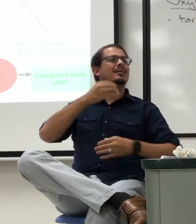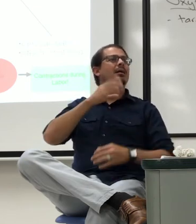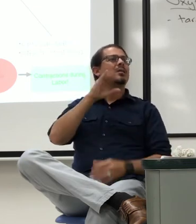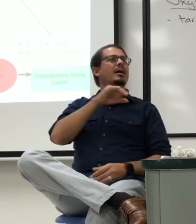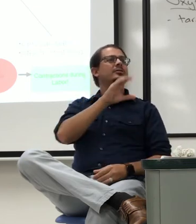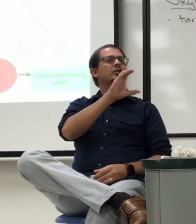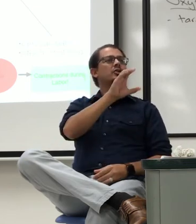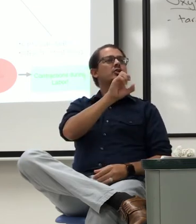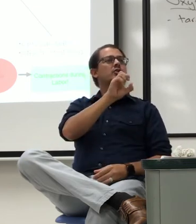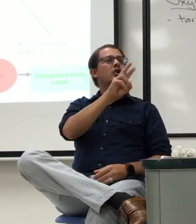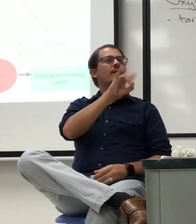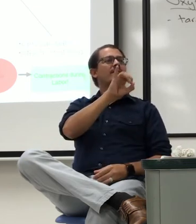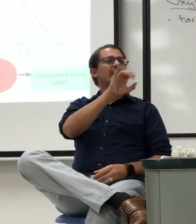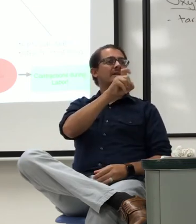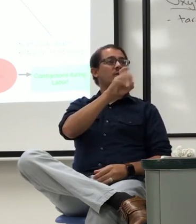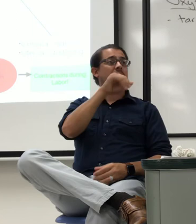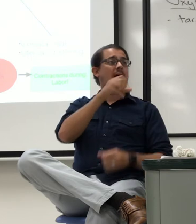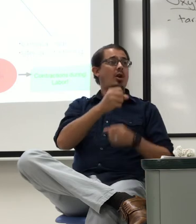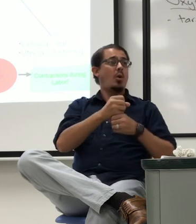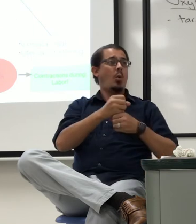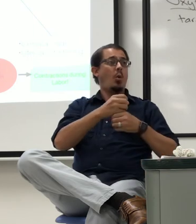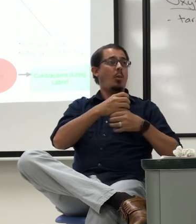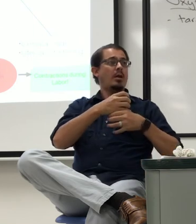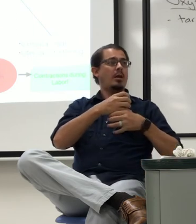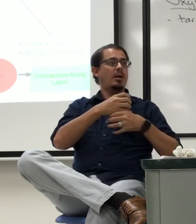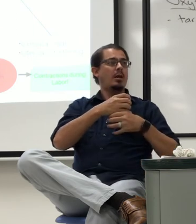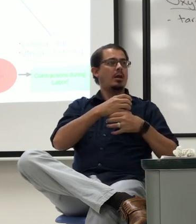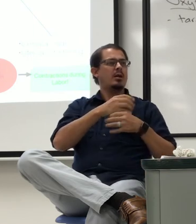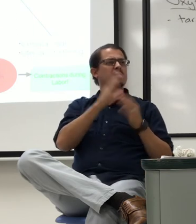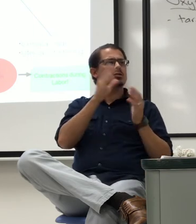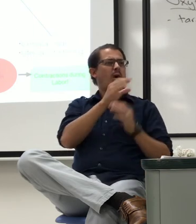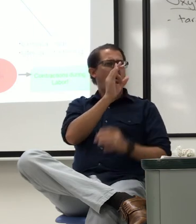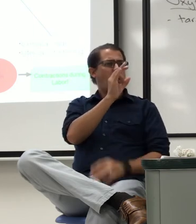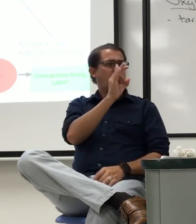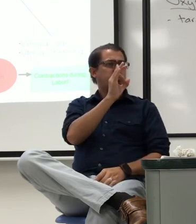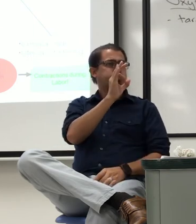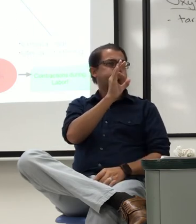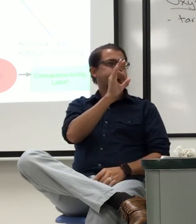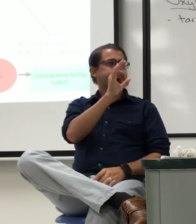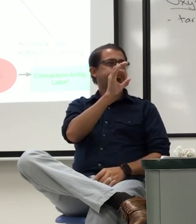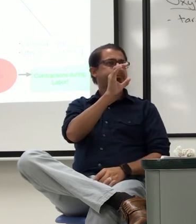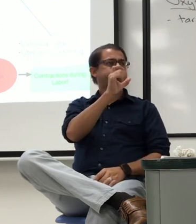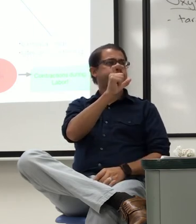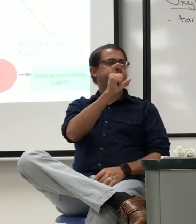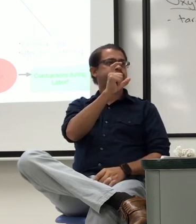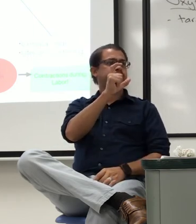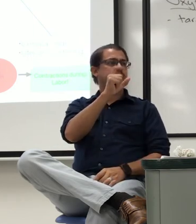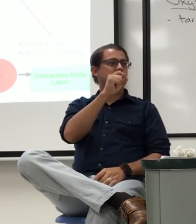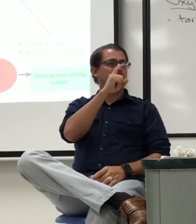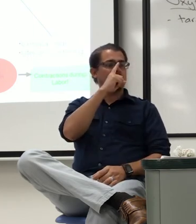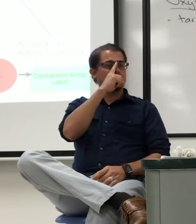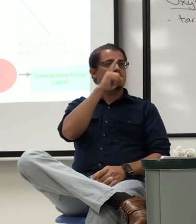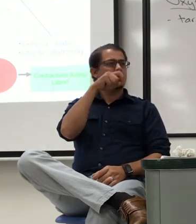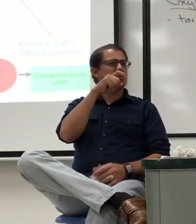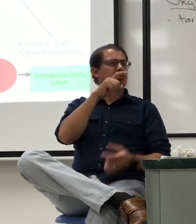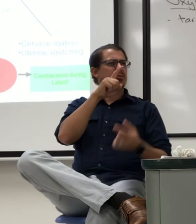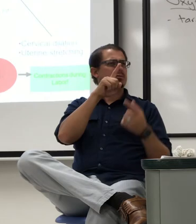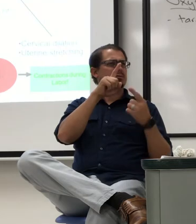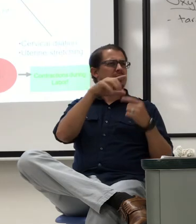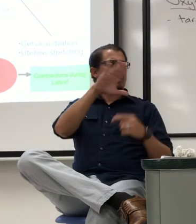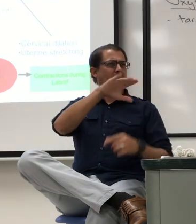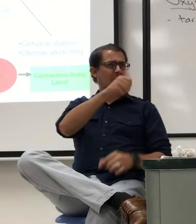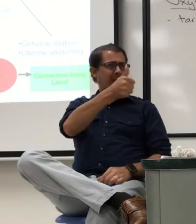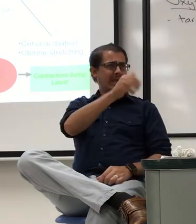that dilates, when it opens up, there's a small hole in there that gets progressively bigger and bigger, and it's supposed to dilate to about